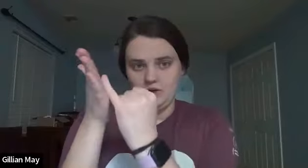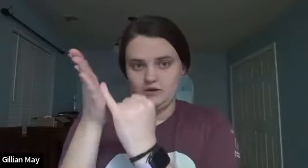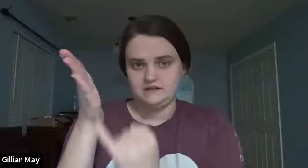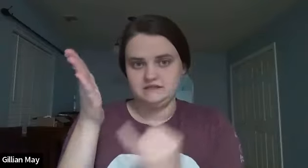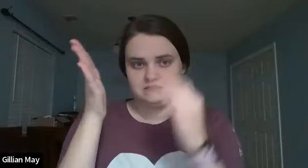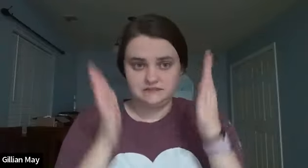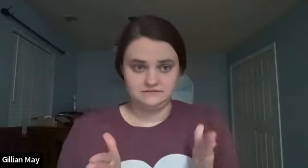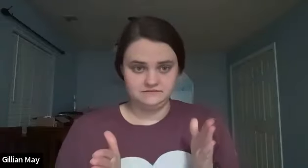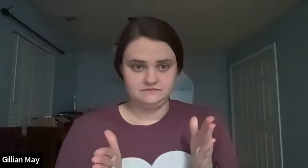artist,